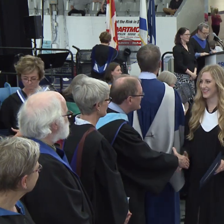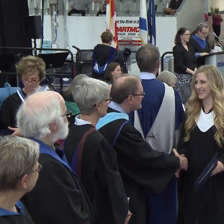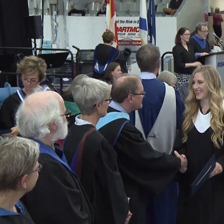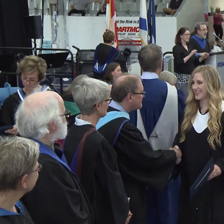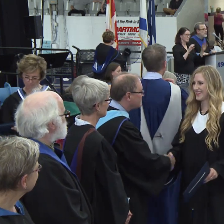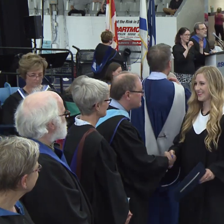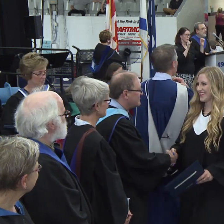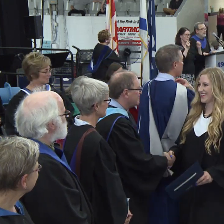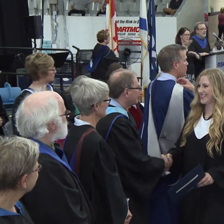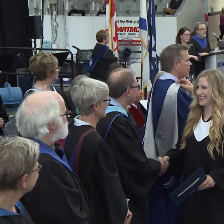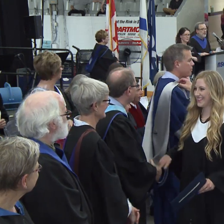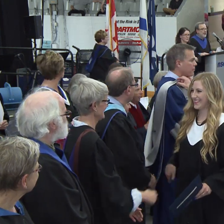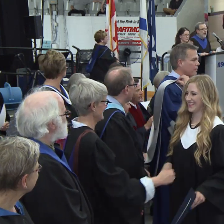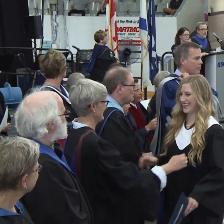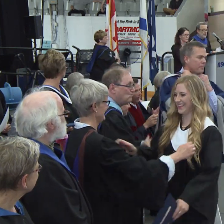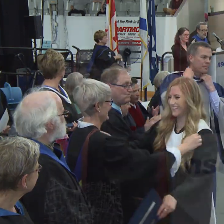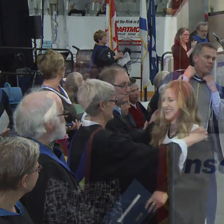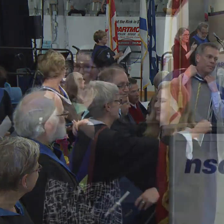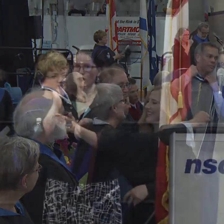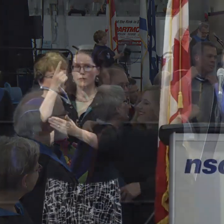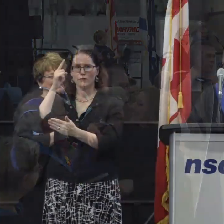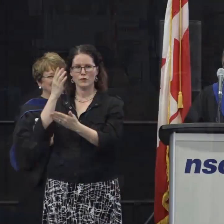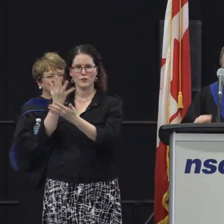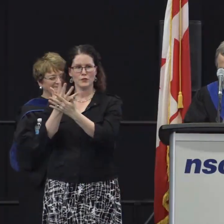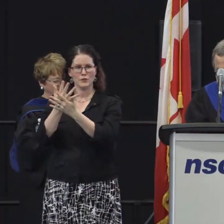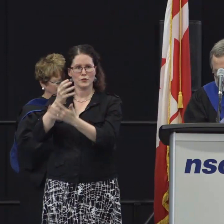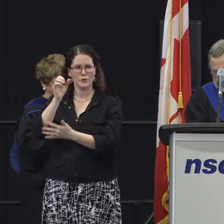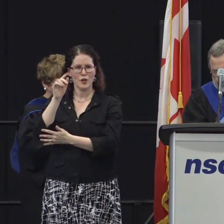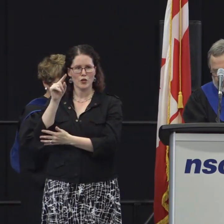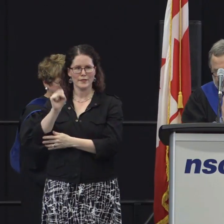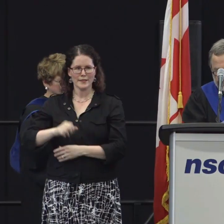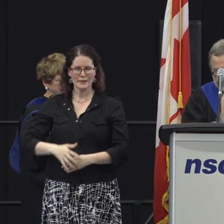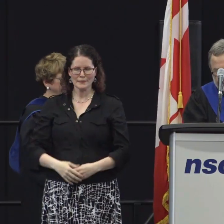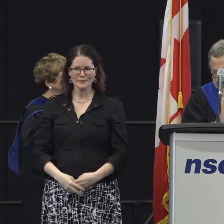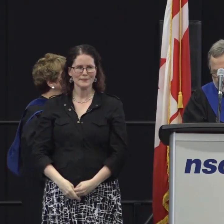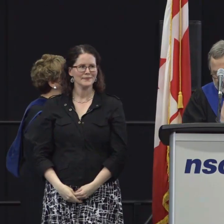Mr. President, the graduates in Screen Arts.